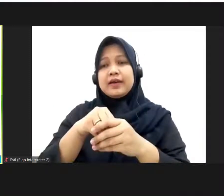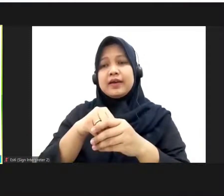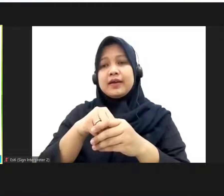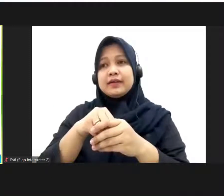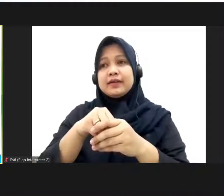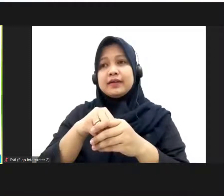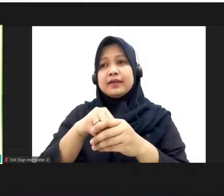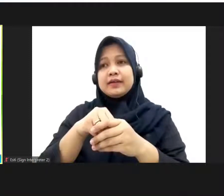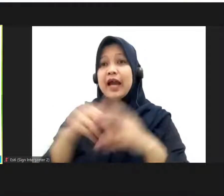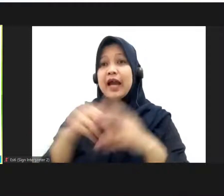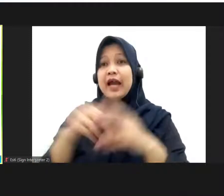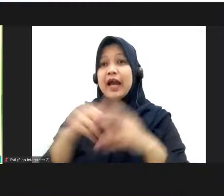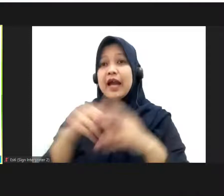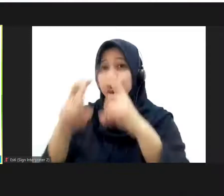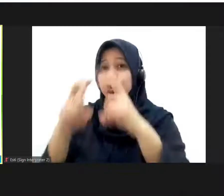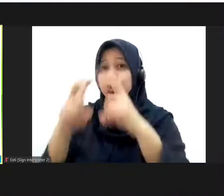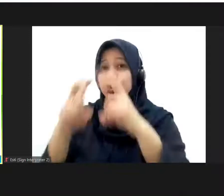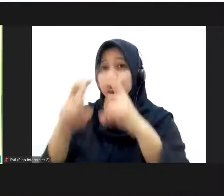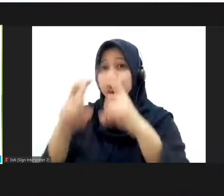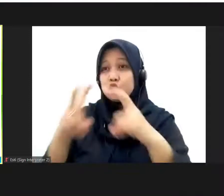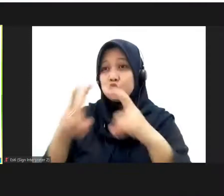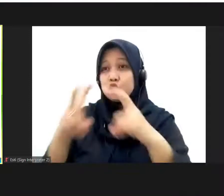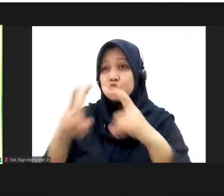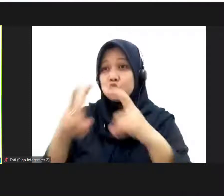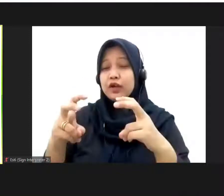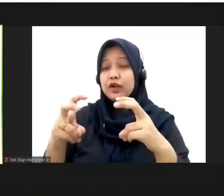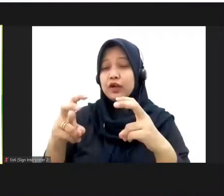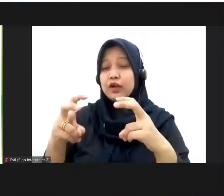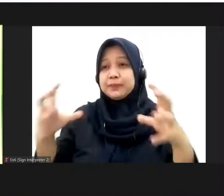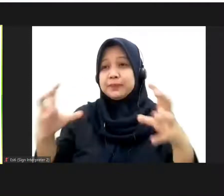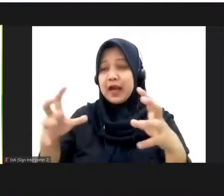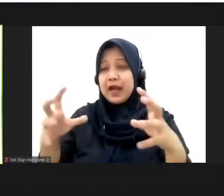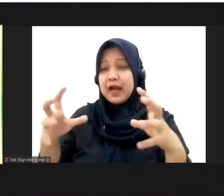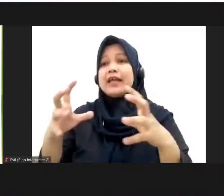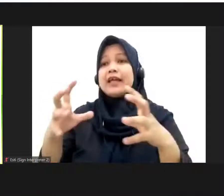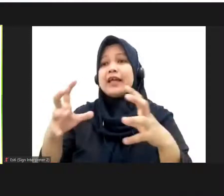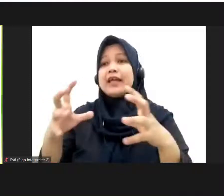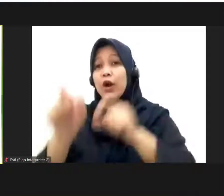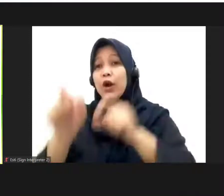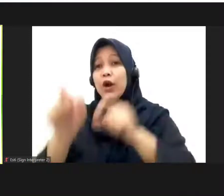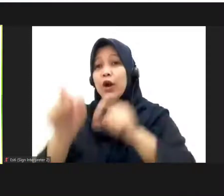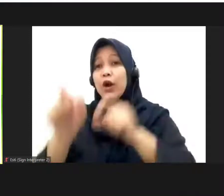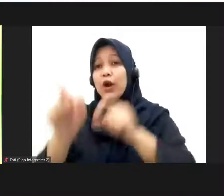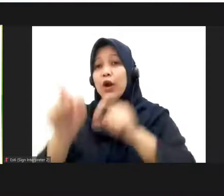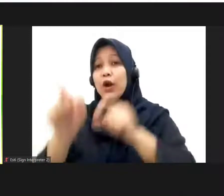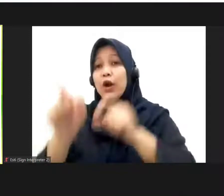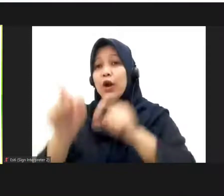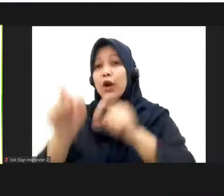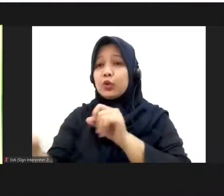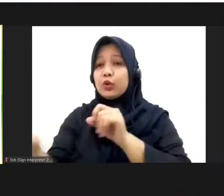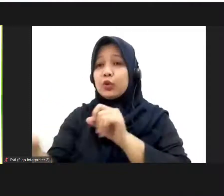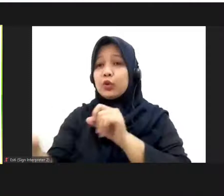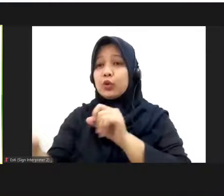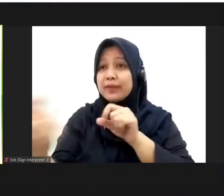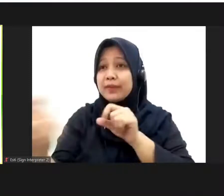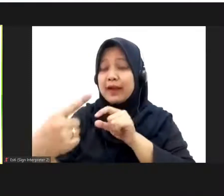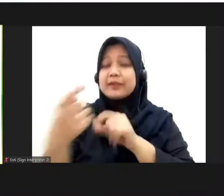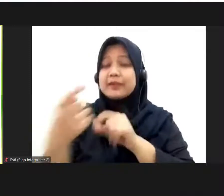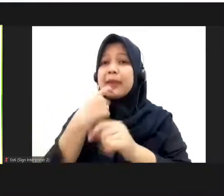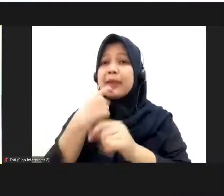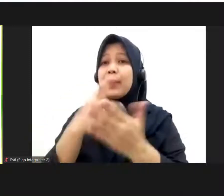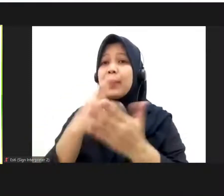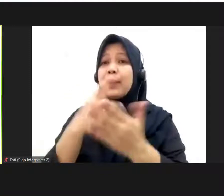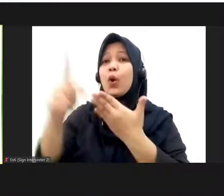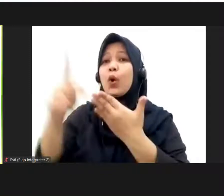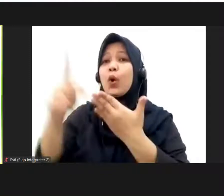survey of the comments of the people in the community on the feedback of the programs that we